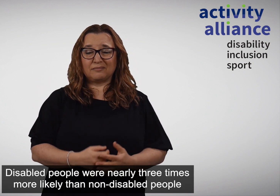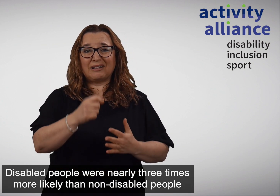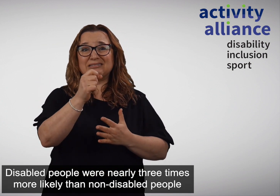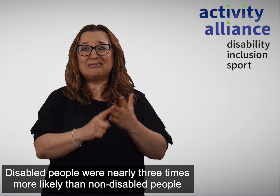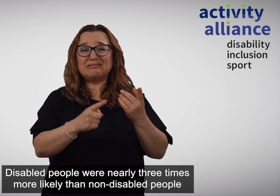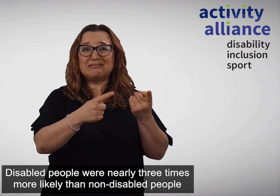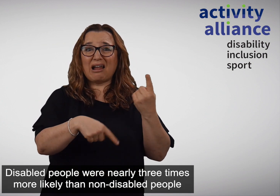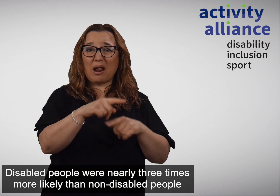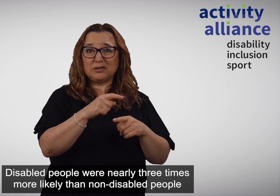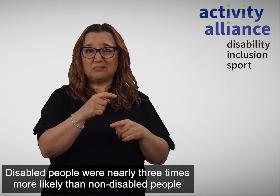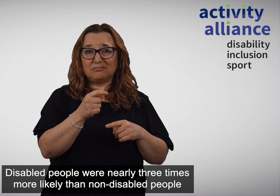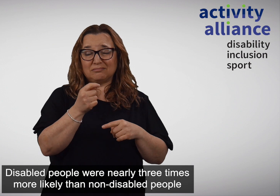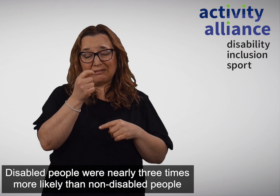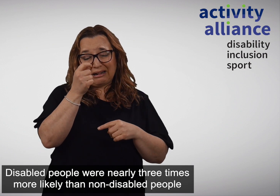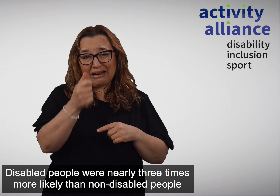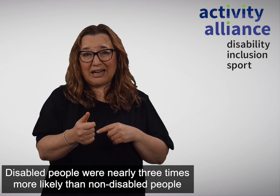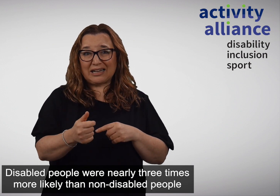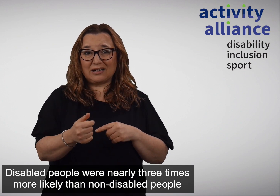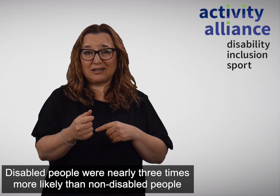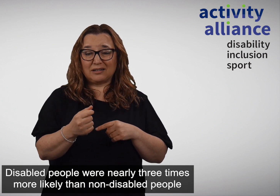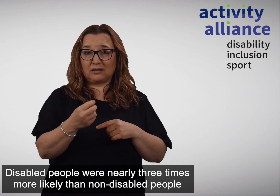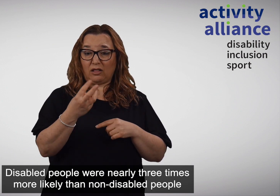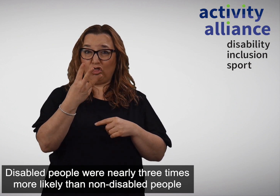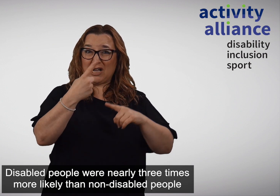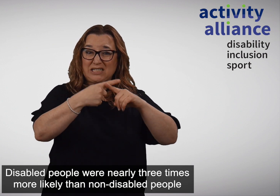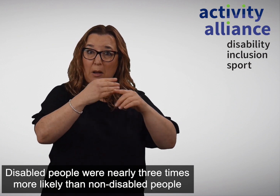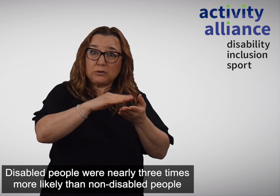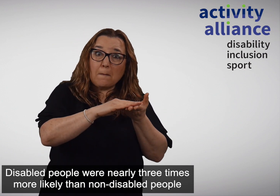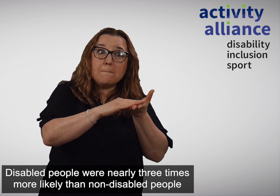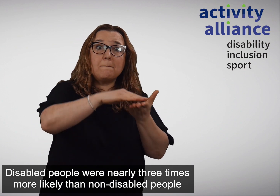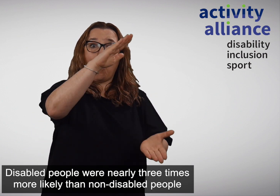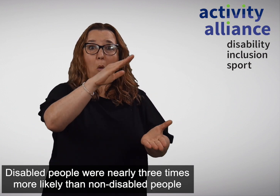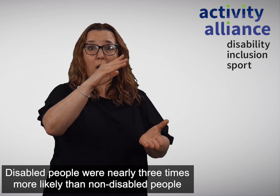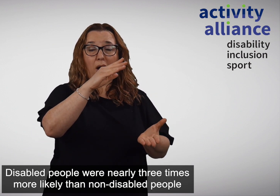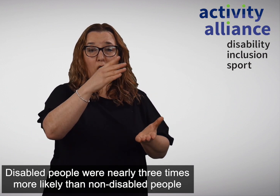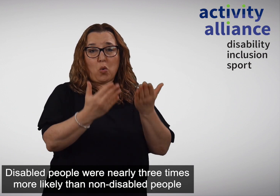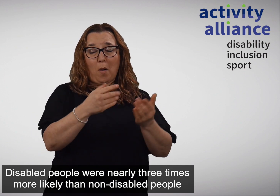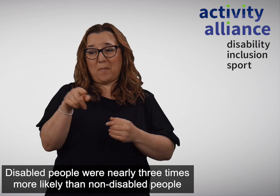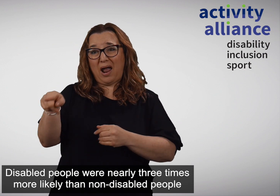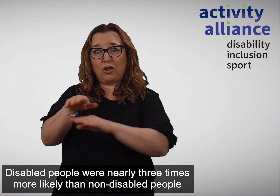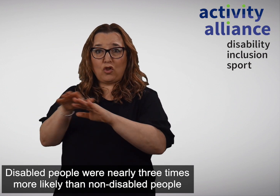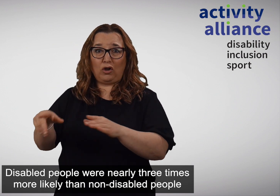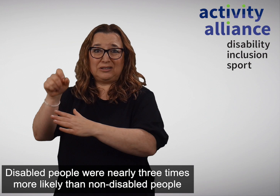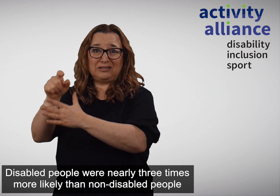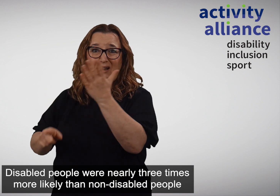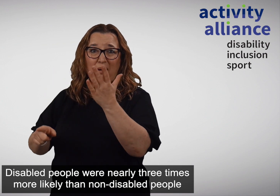Disabled people were nearly 3 times more likely than non-disabled people to feel